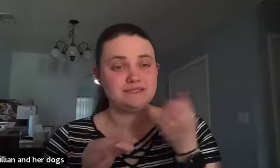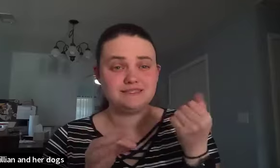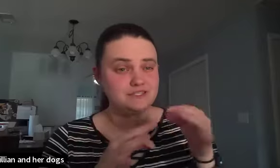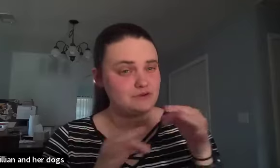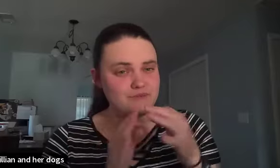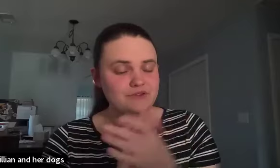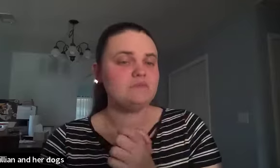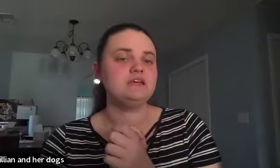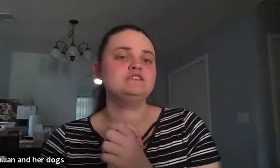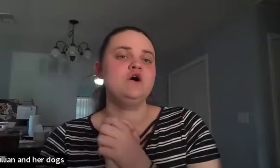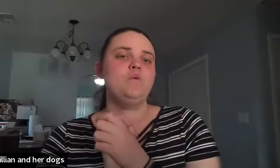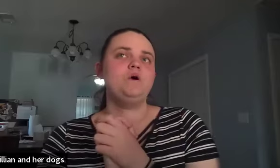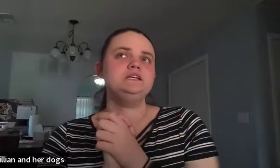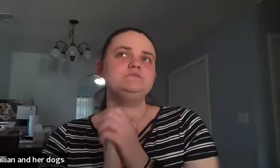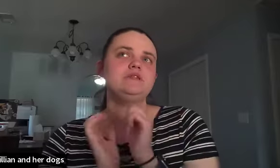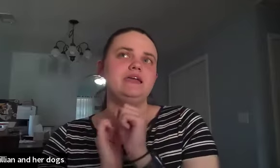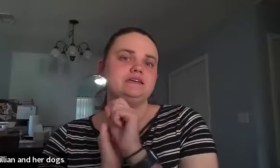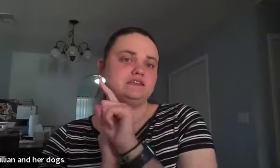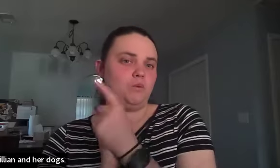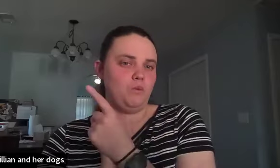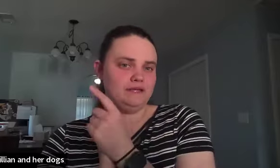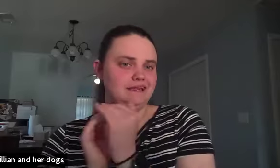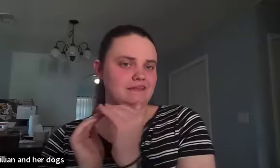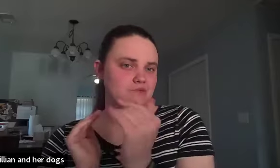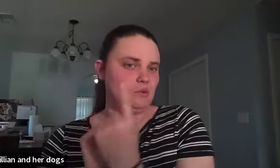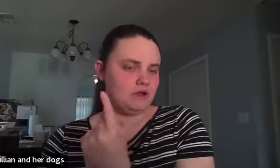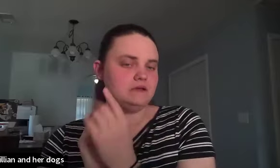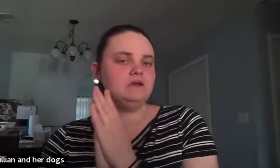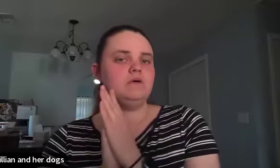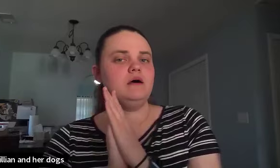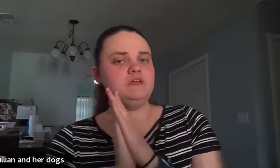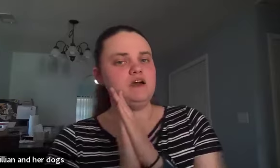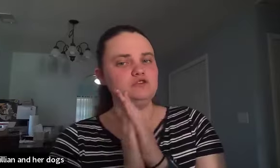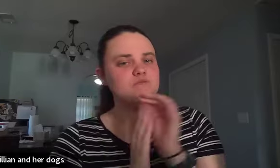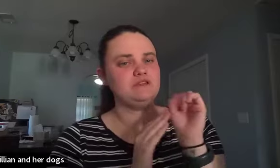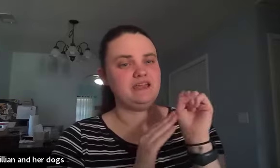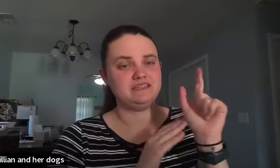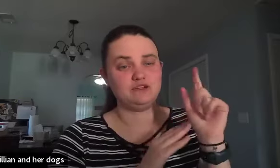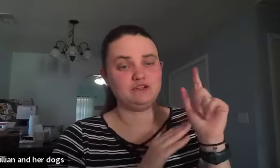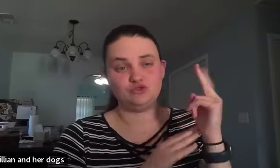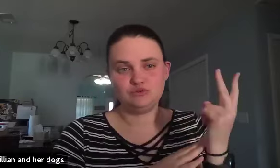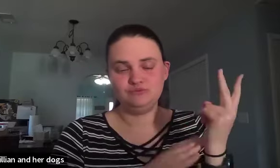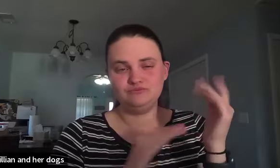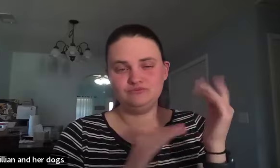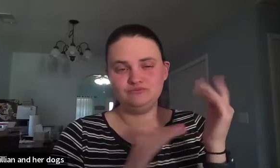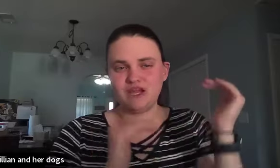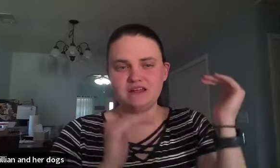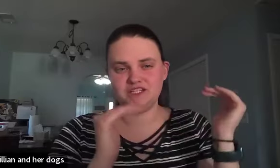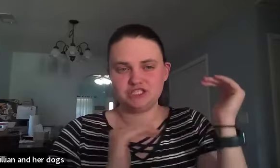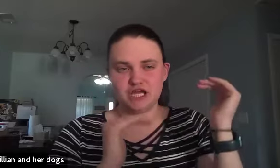best described them is one is more like ASL 1, like level 1. The other is more like ASL 2. They just